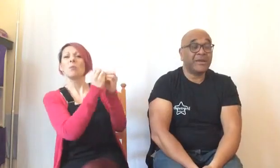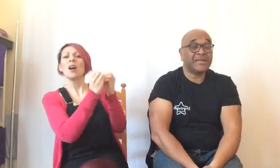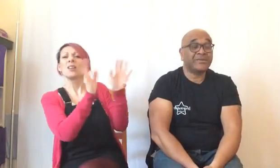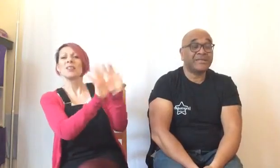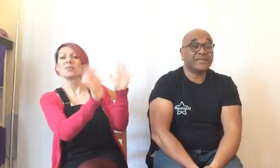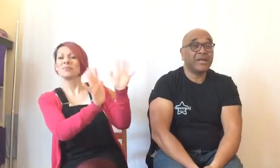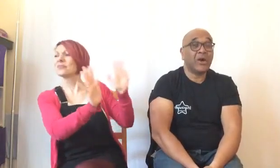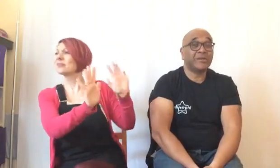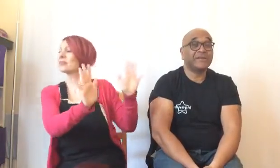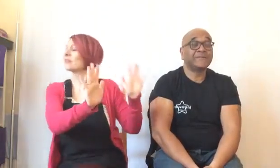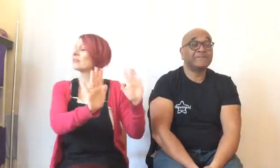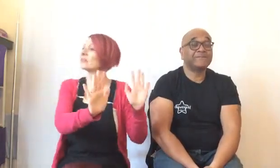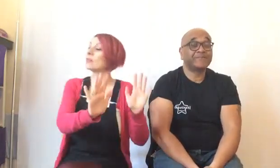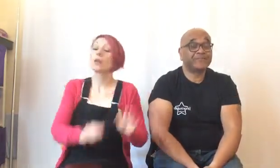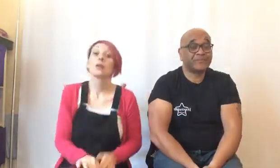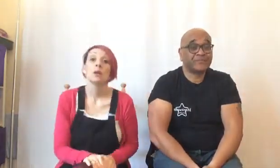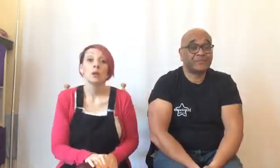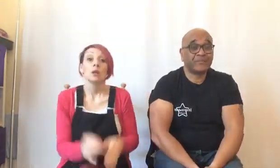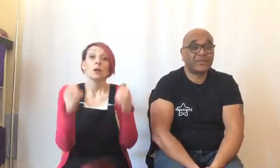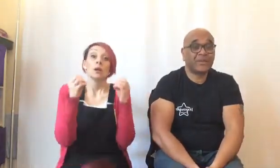Bernard goes out into the garden.